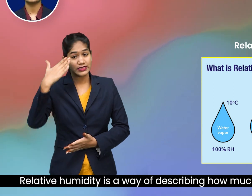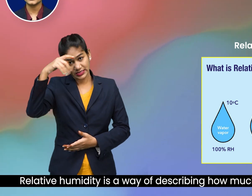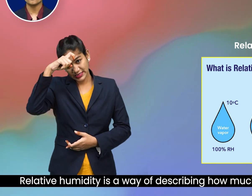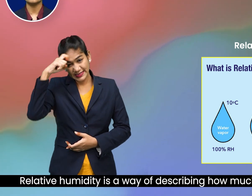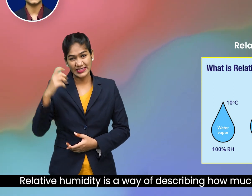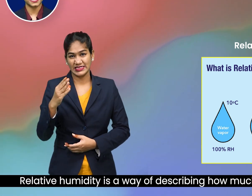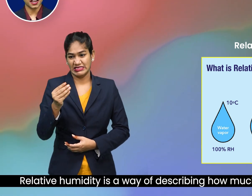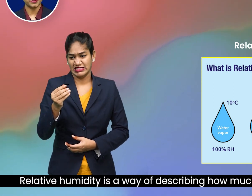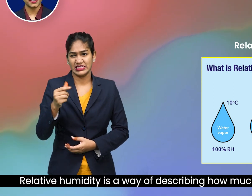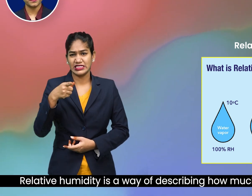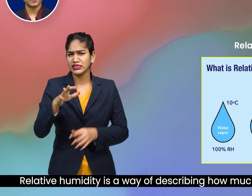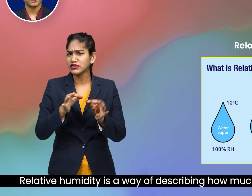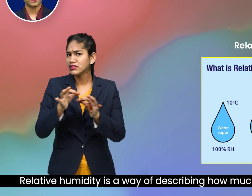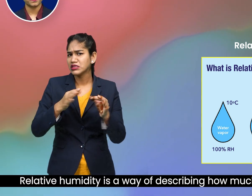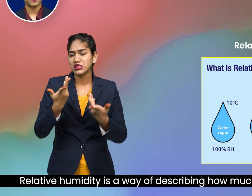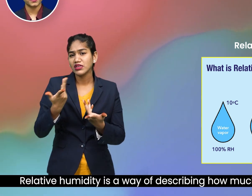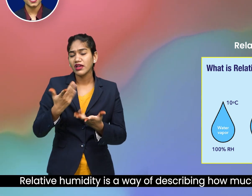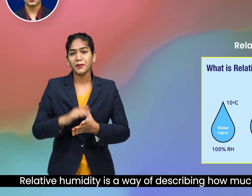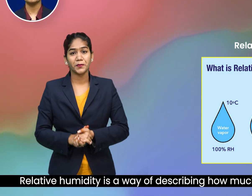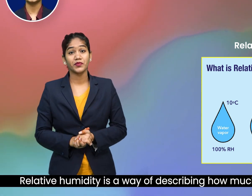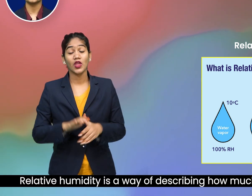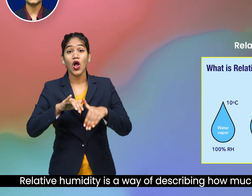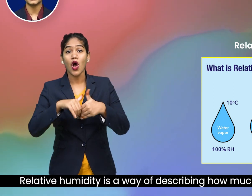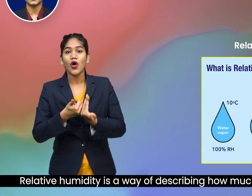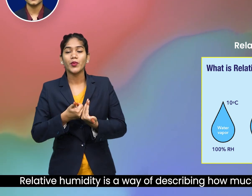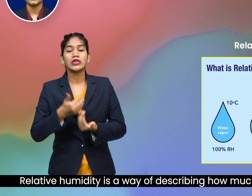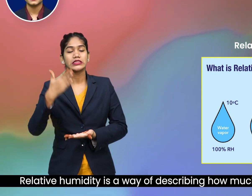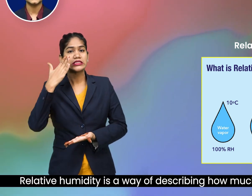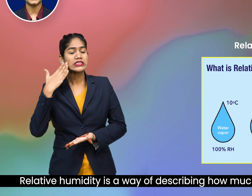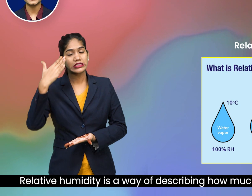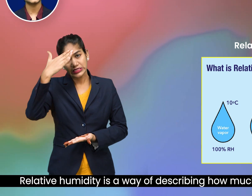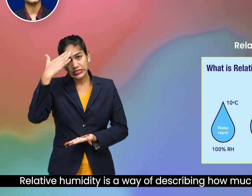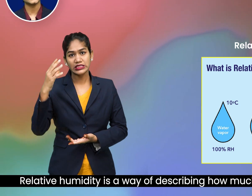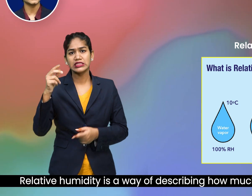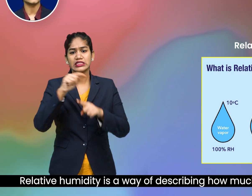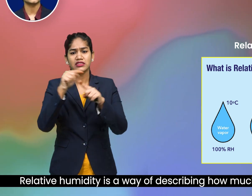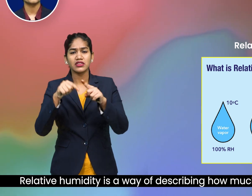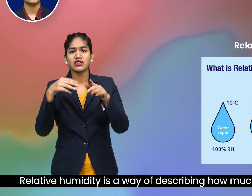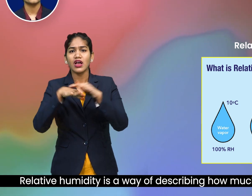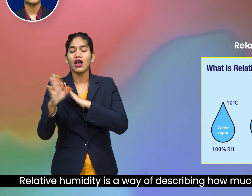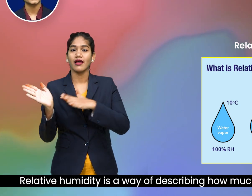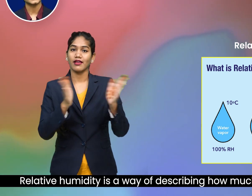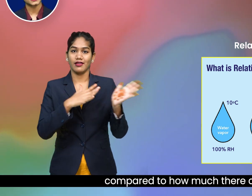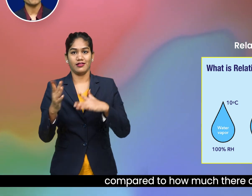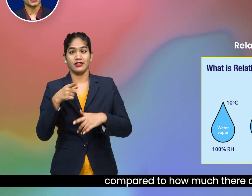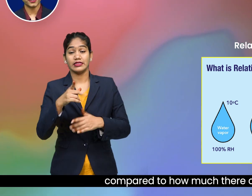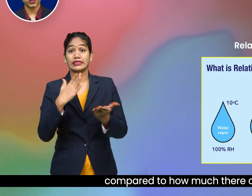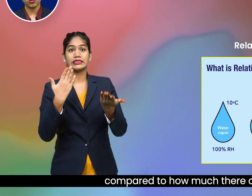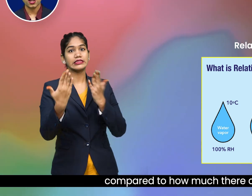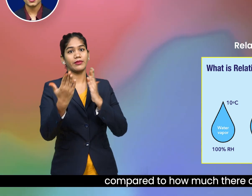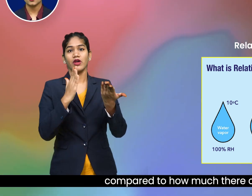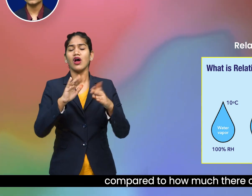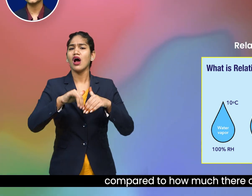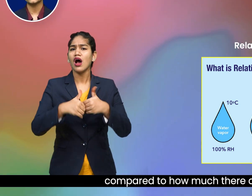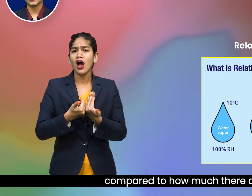is a way of describing how much humidity there is in the air compared